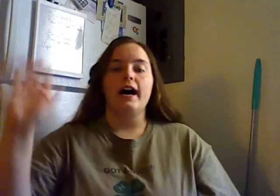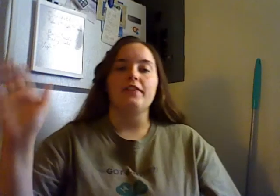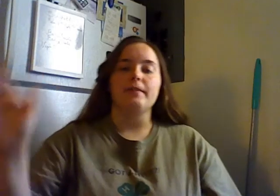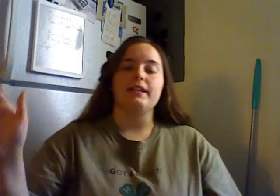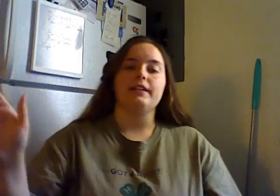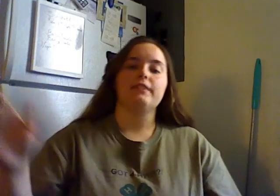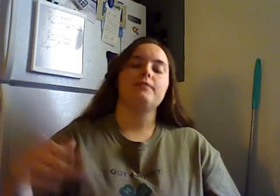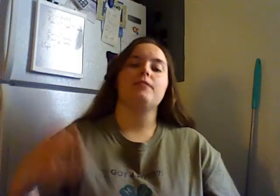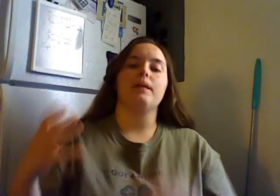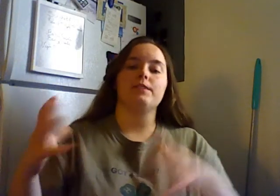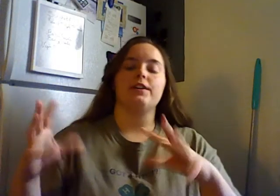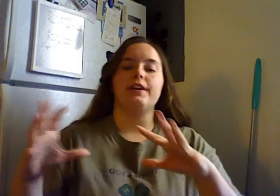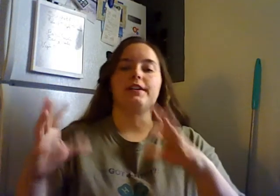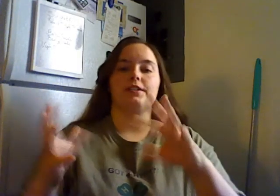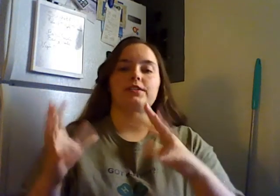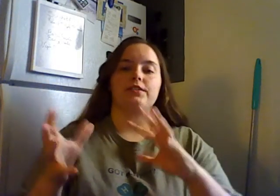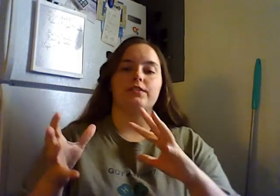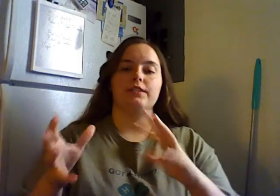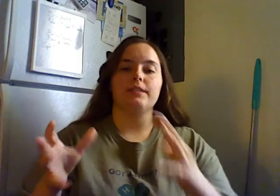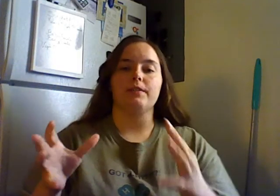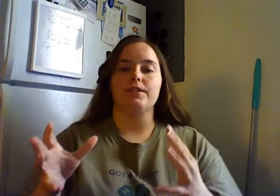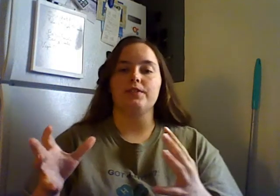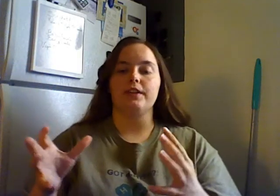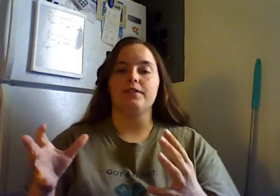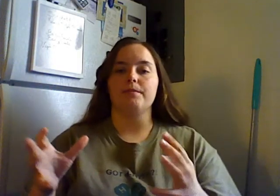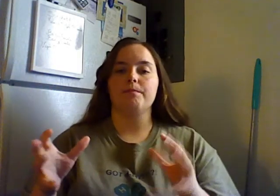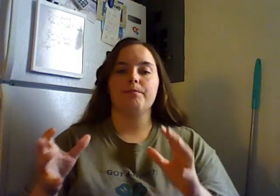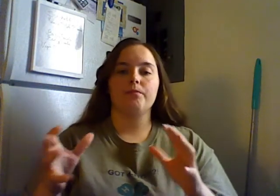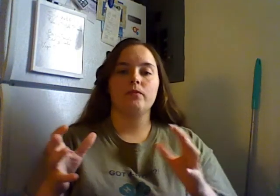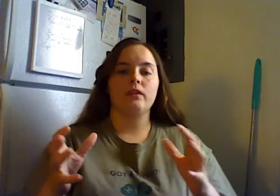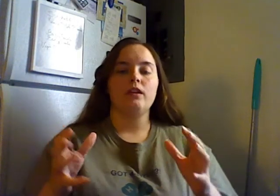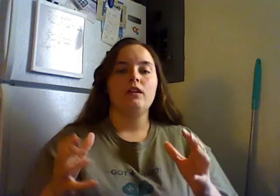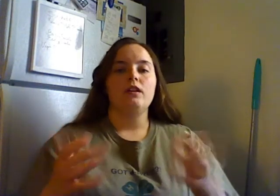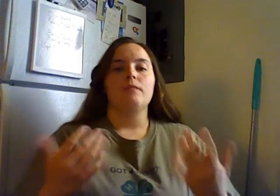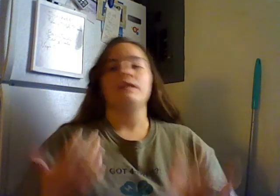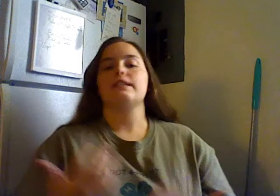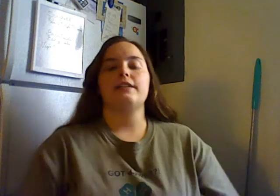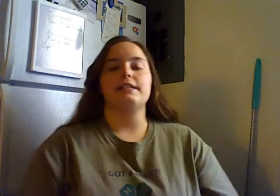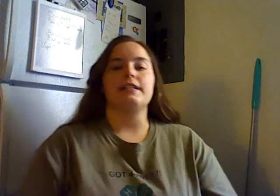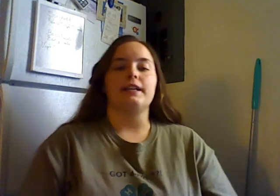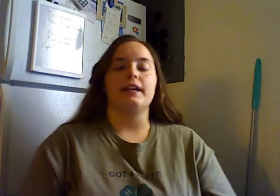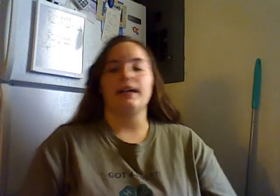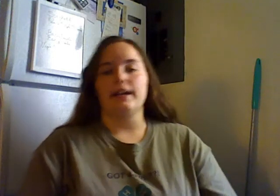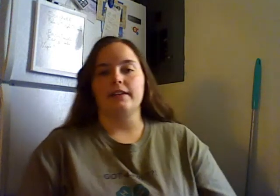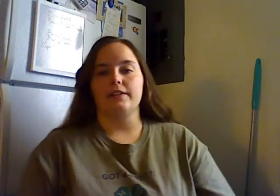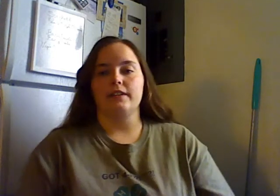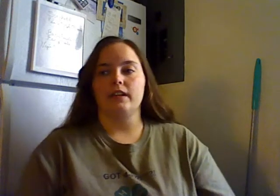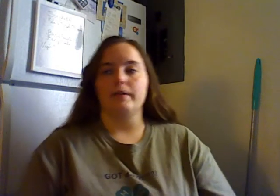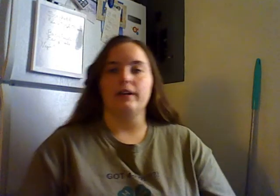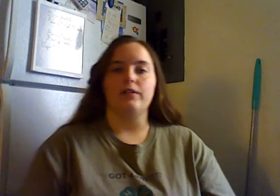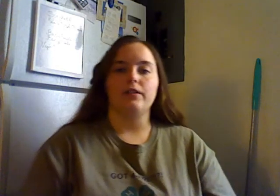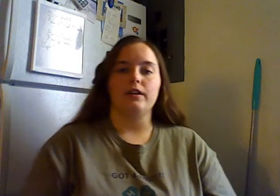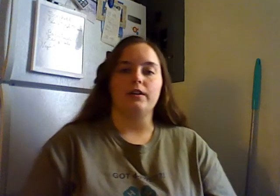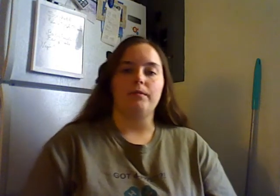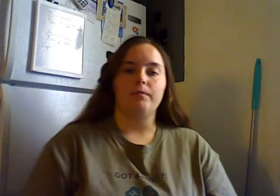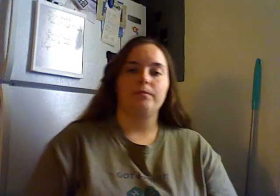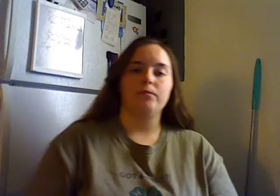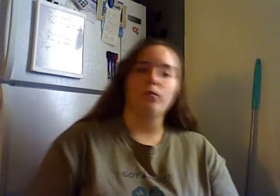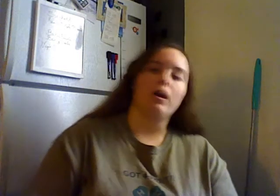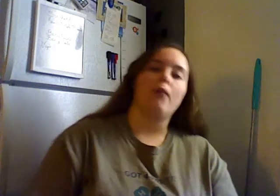Hi everybody. I'm sorry it took so long to get part 2 together, but I was kind of sitting and I had to think about what I wanted to